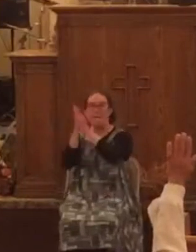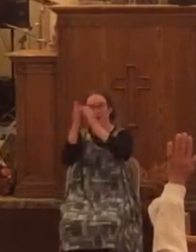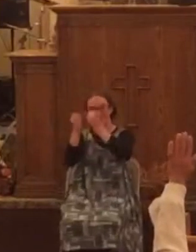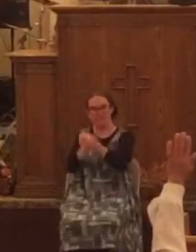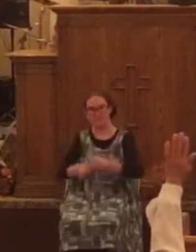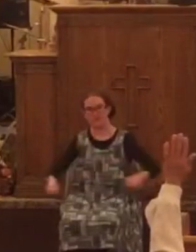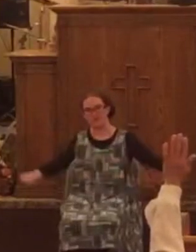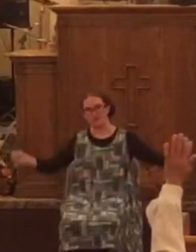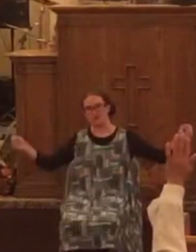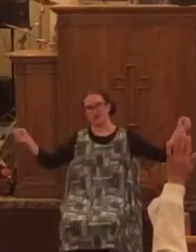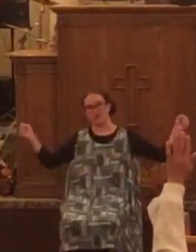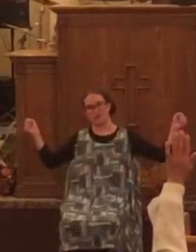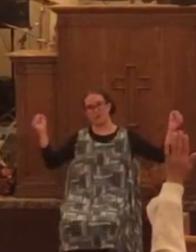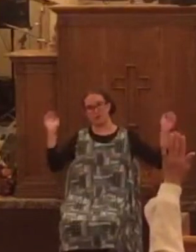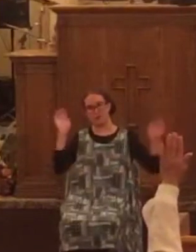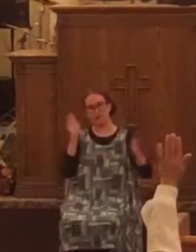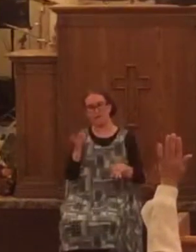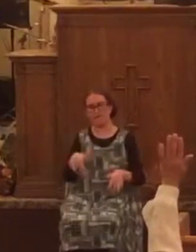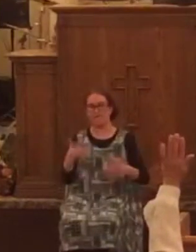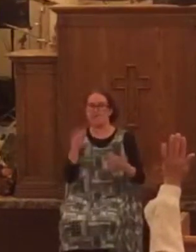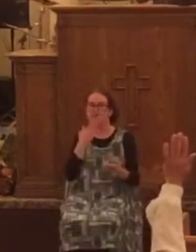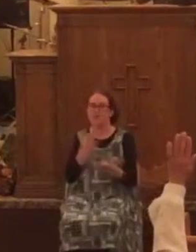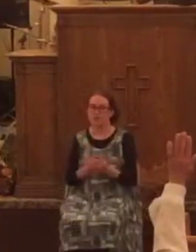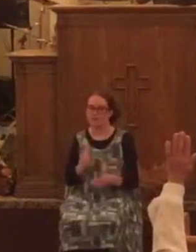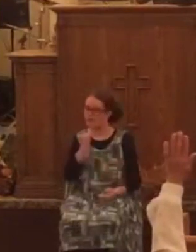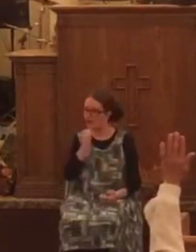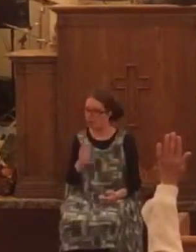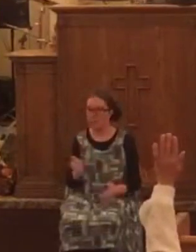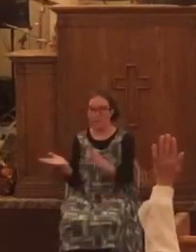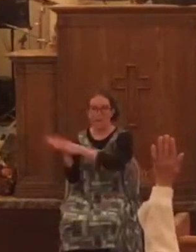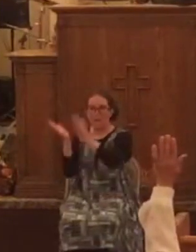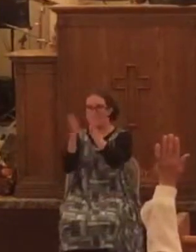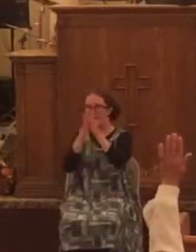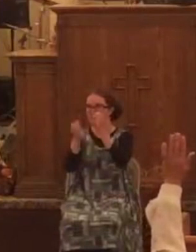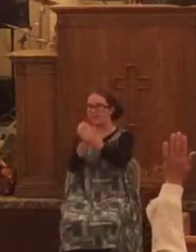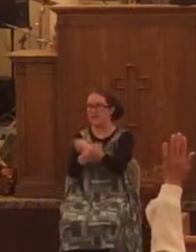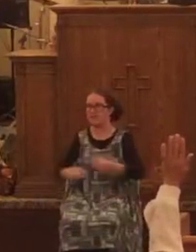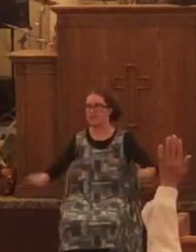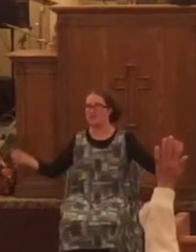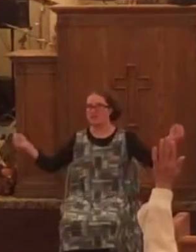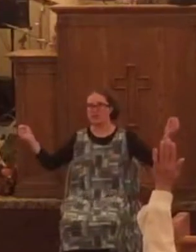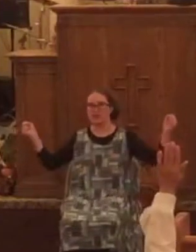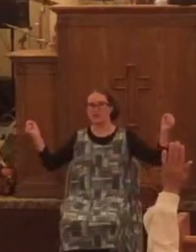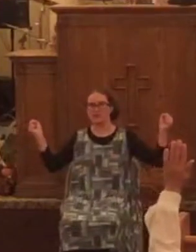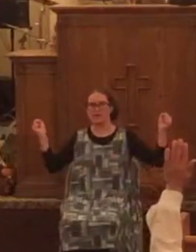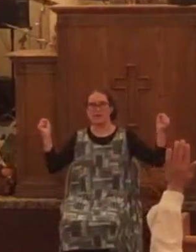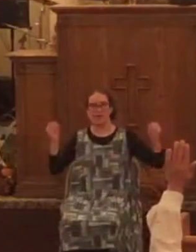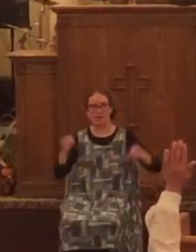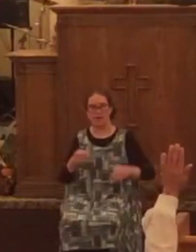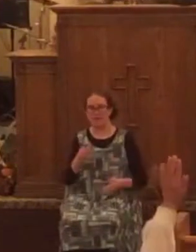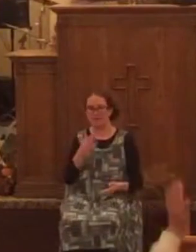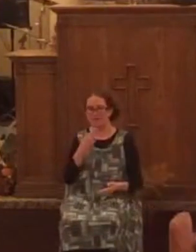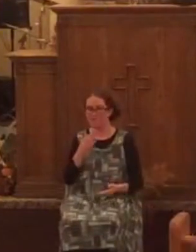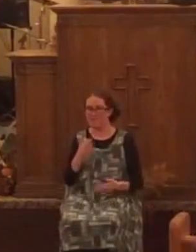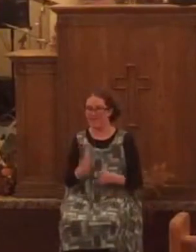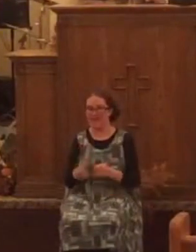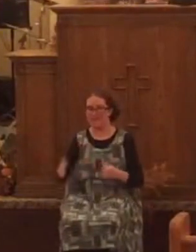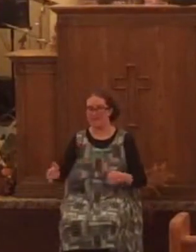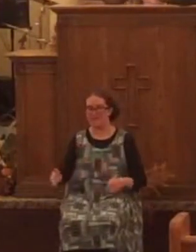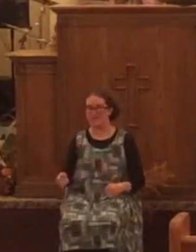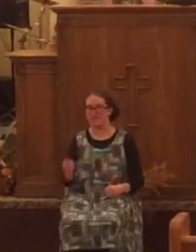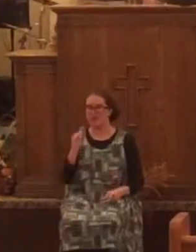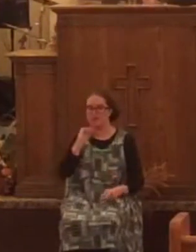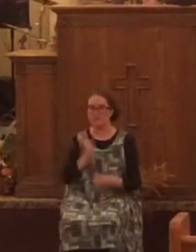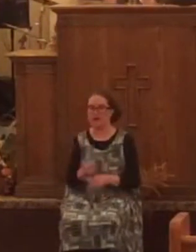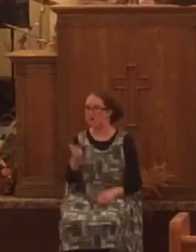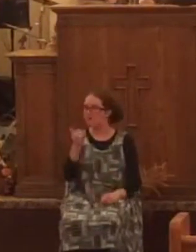salvation. Amen. Whether we feel good or not, we are to praise him for salvation. Amen. Whether things going right or it's going wrong, we